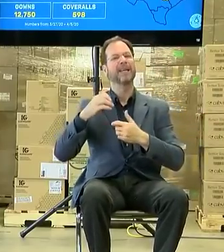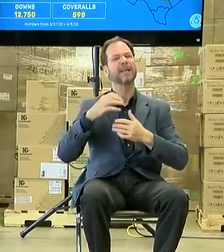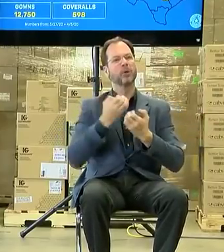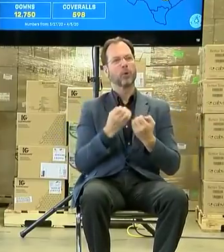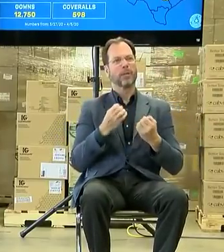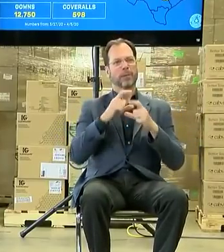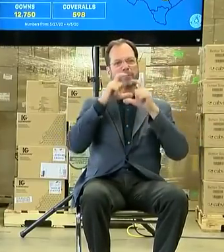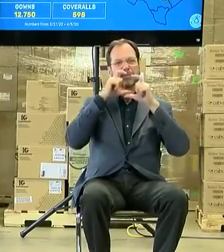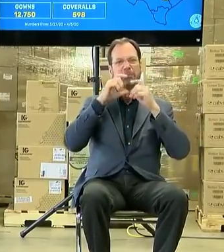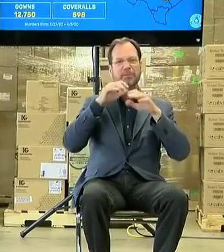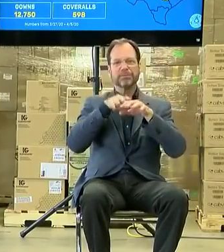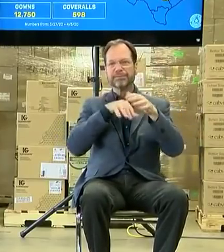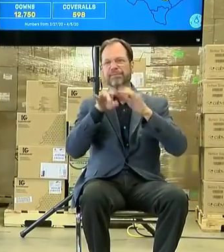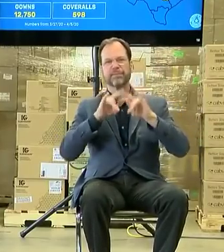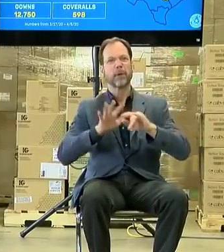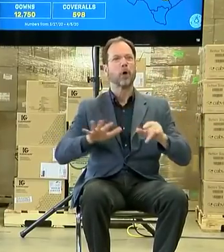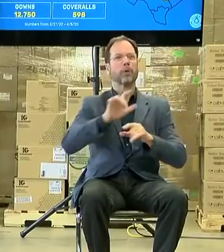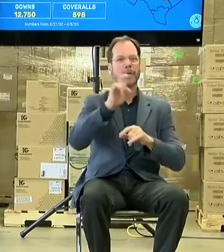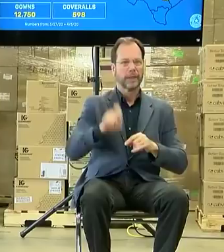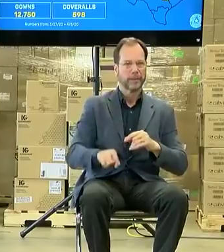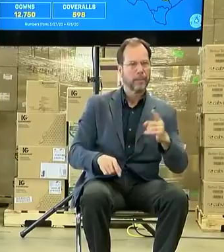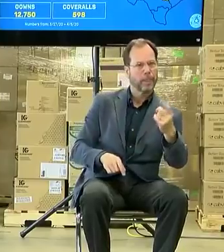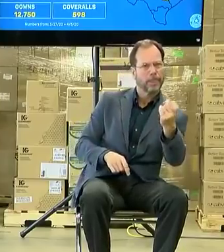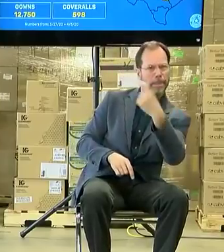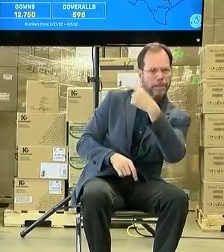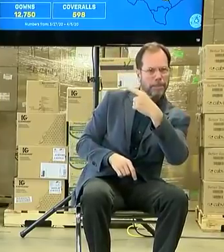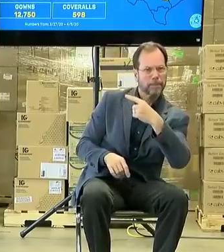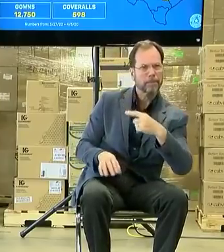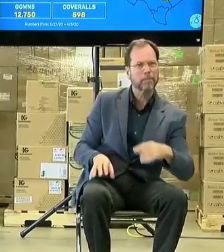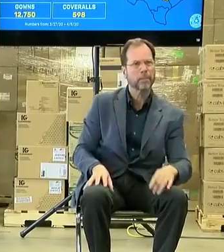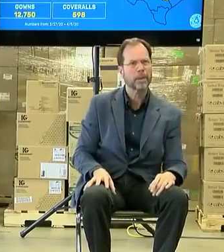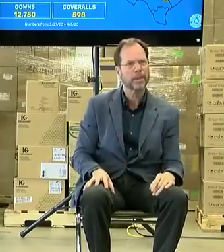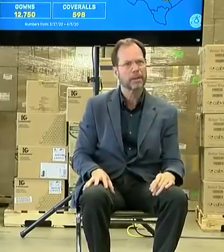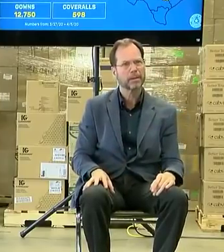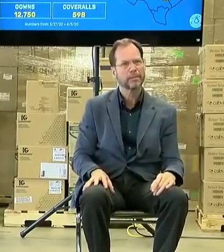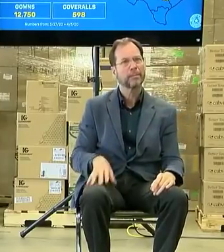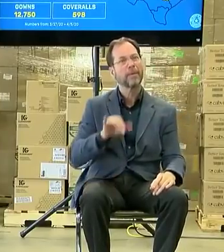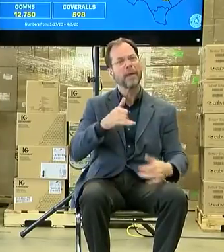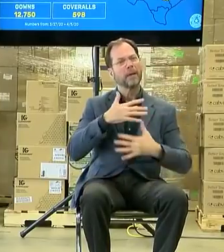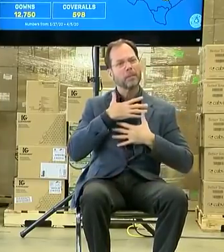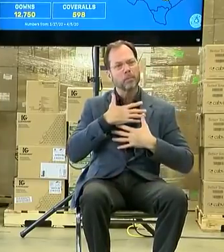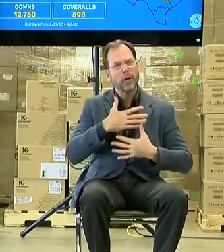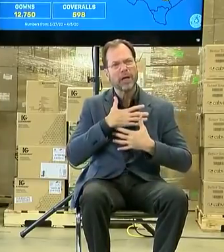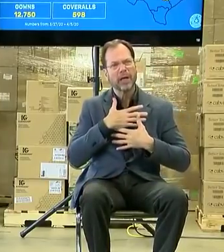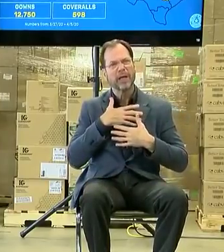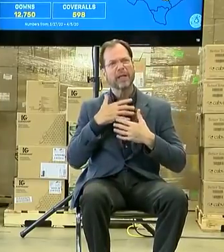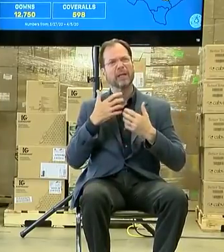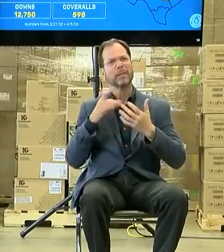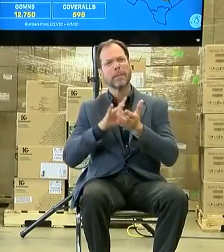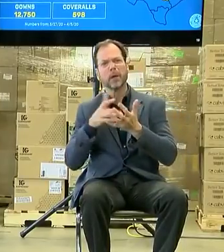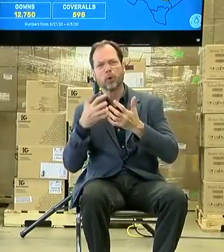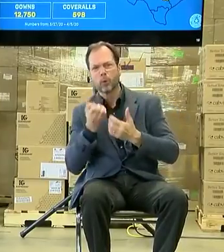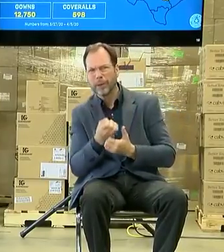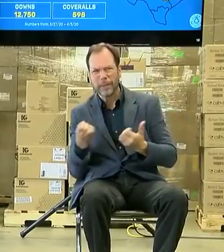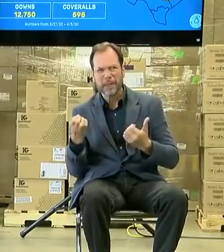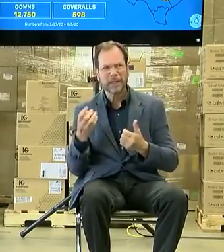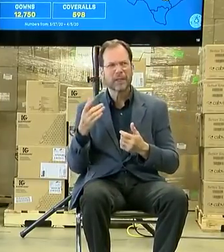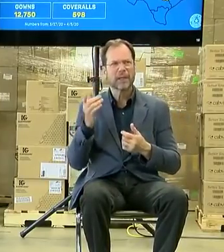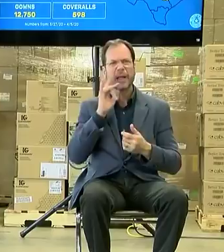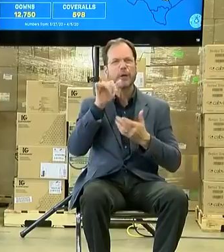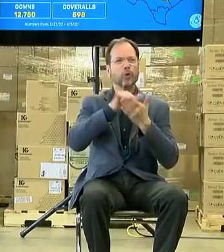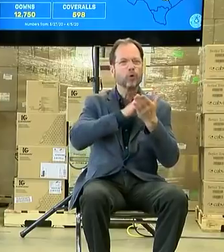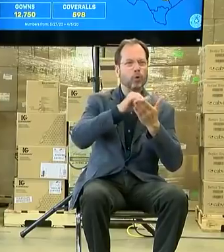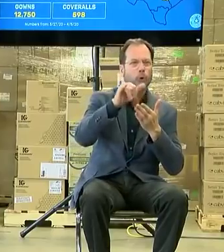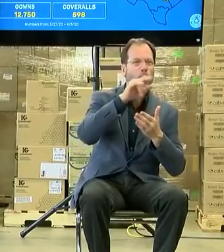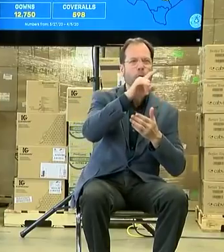state of Texas. So will Texas be lending ventilators or any other medical equipment to other states like New